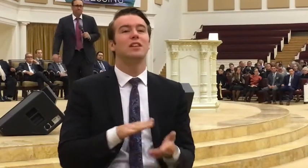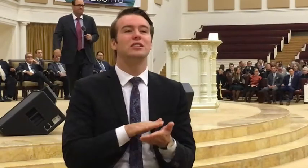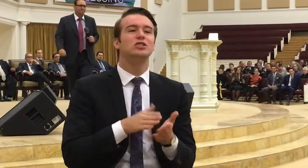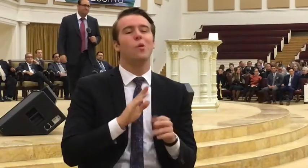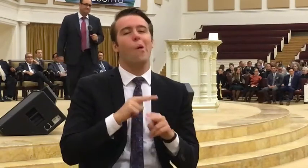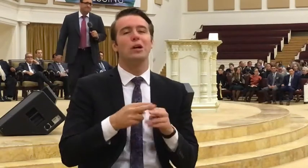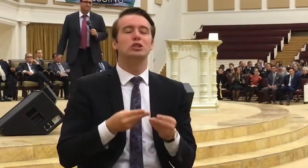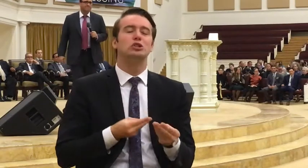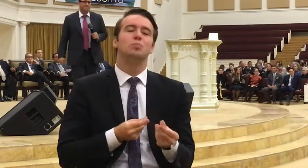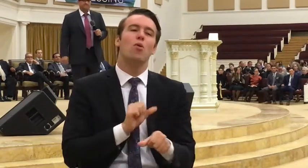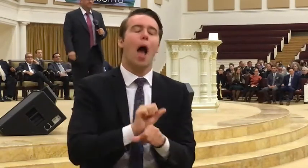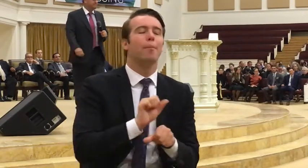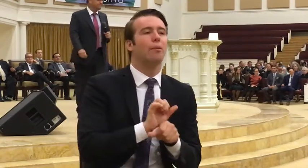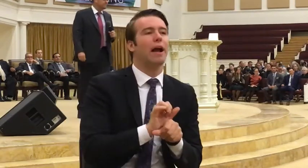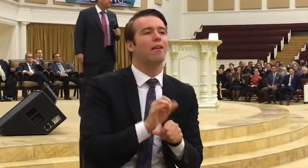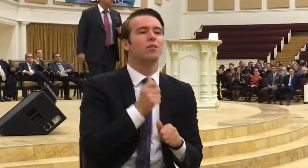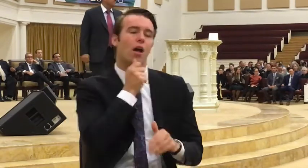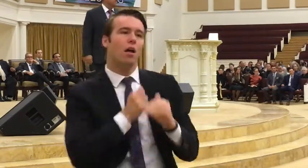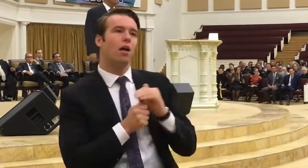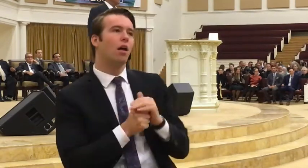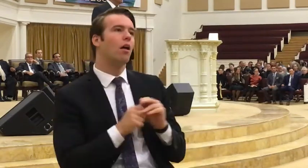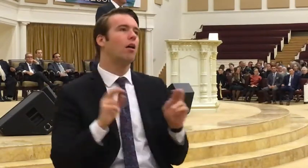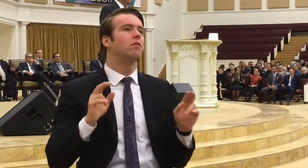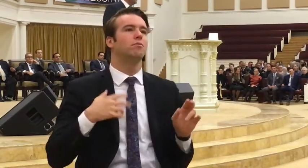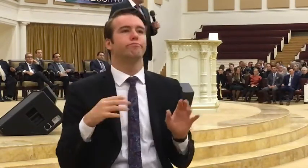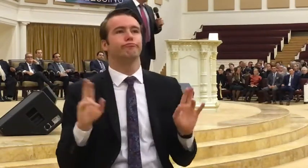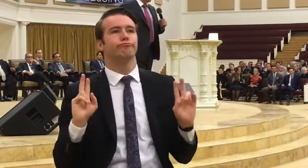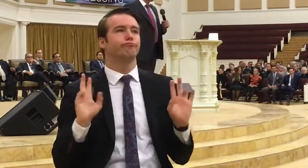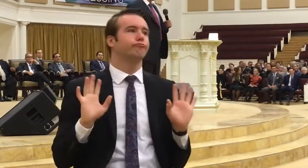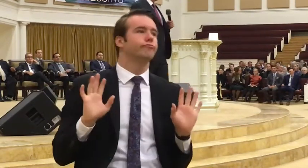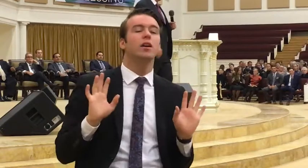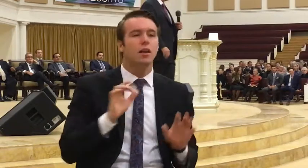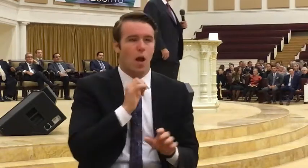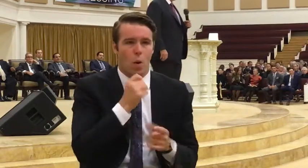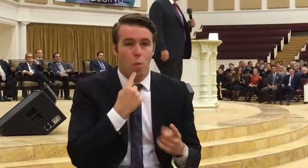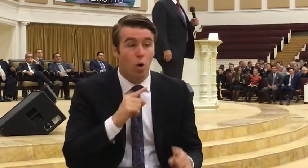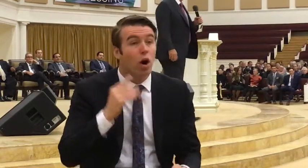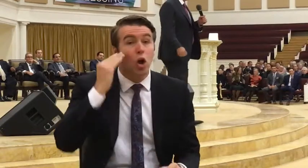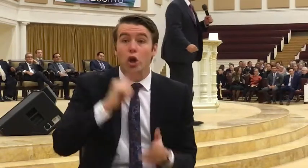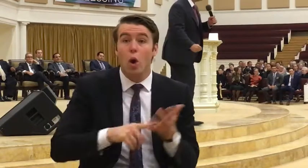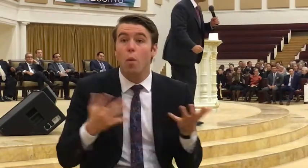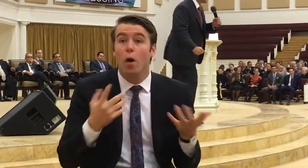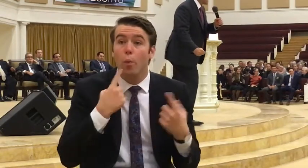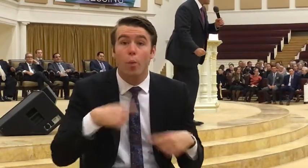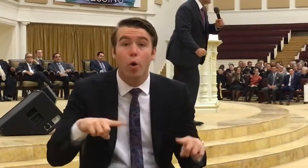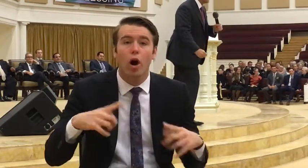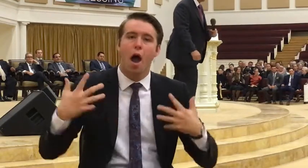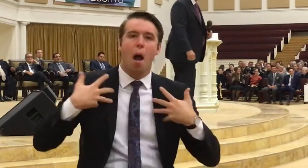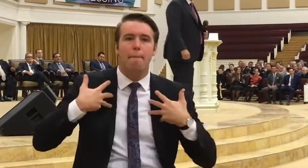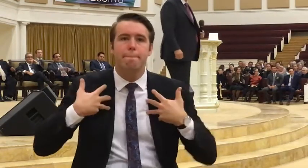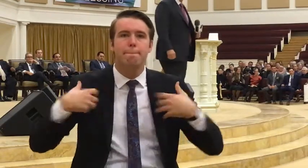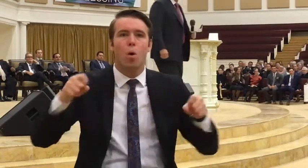it ain't working. Oh, it works. bold as a